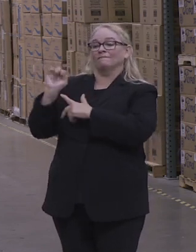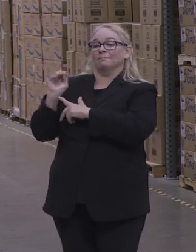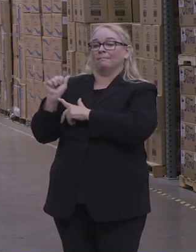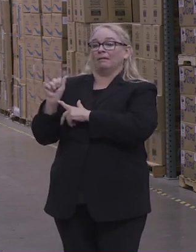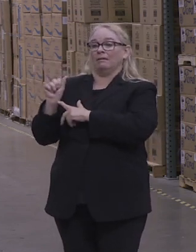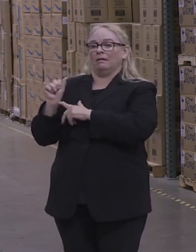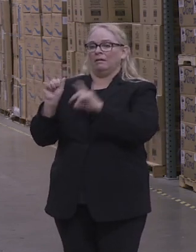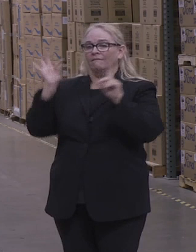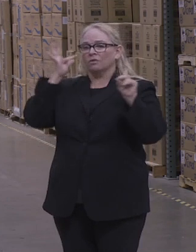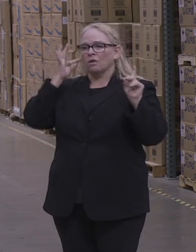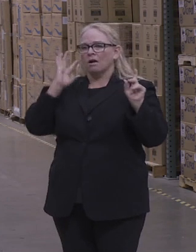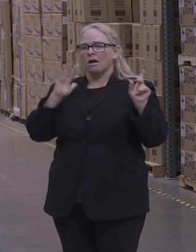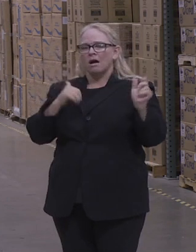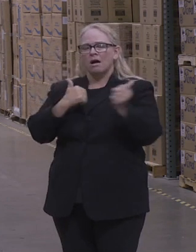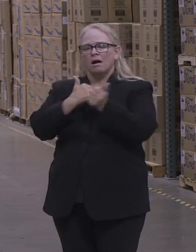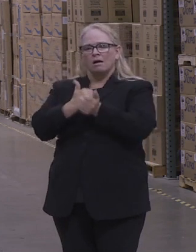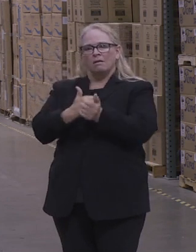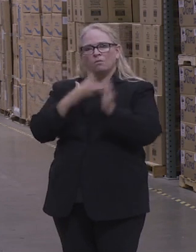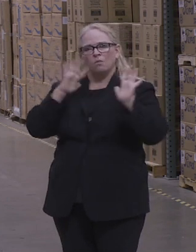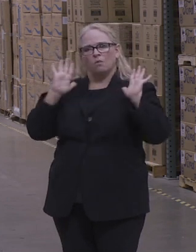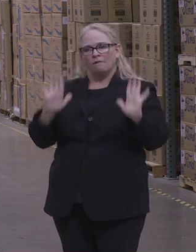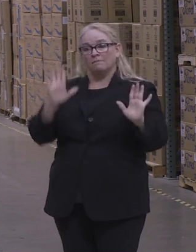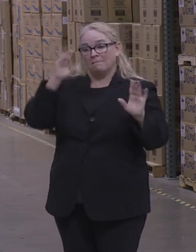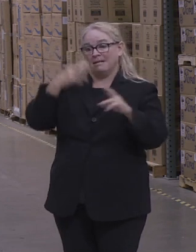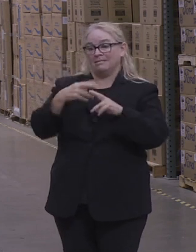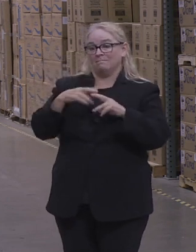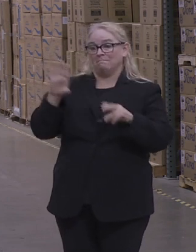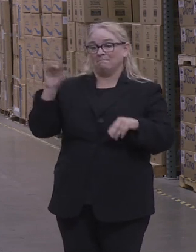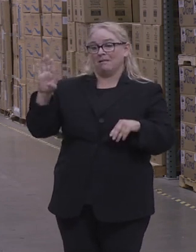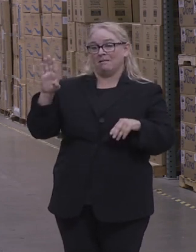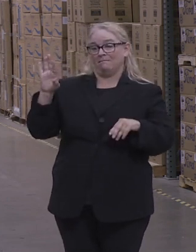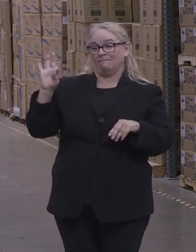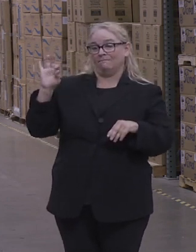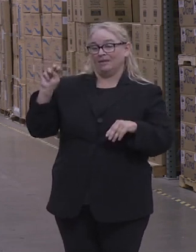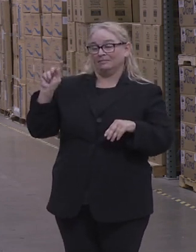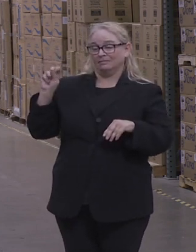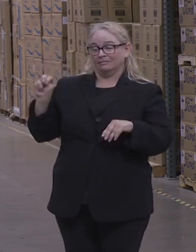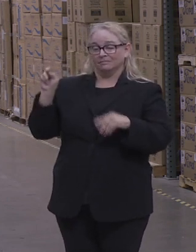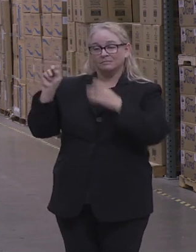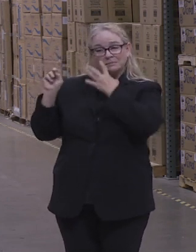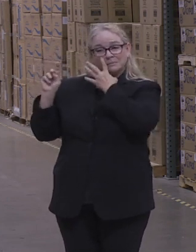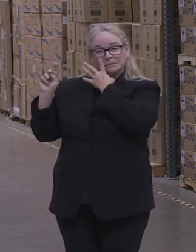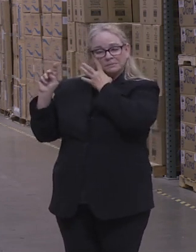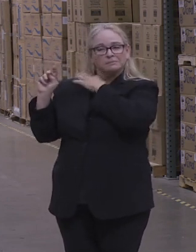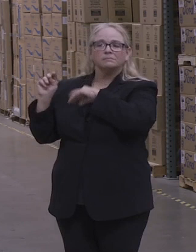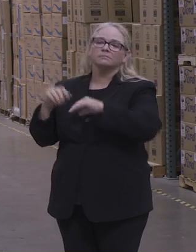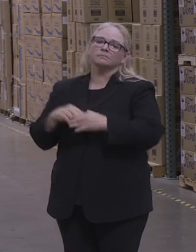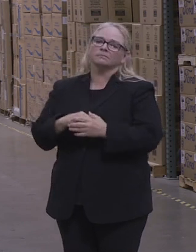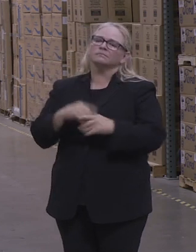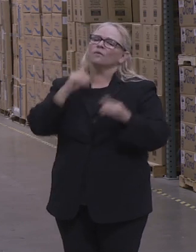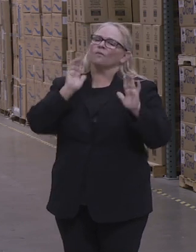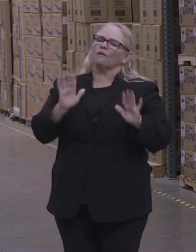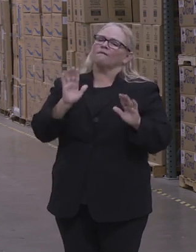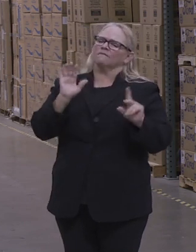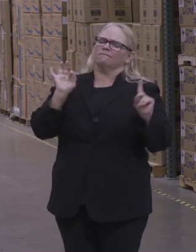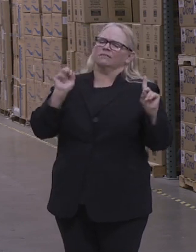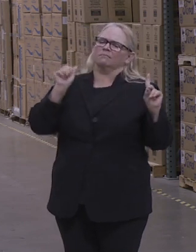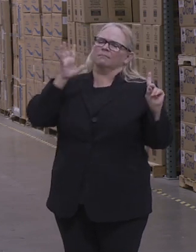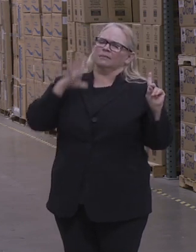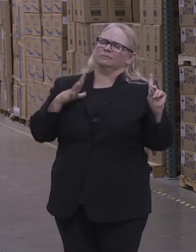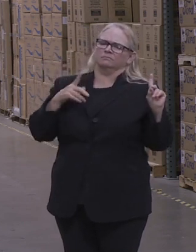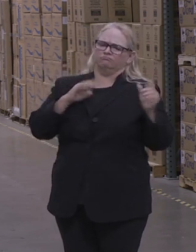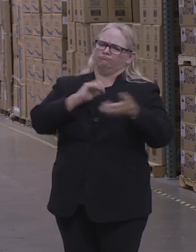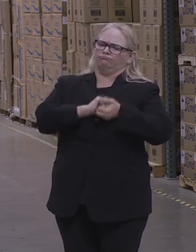spectacular, Bob Fenton. Talk about partnerships. FEMA has been spectacular partner to the state of California with their